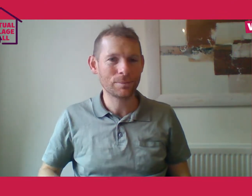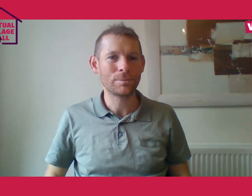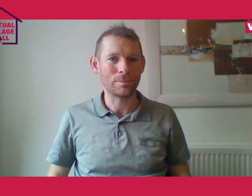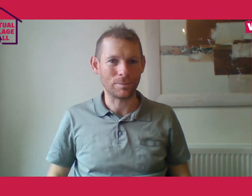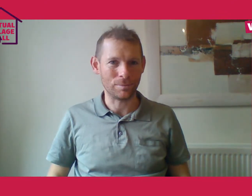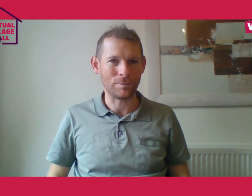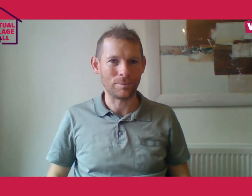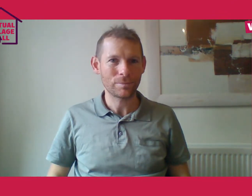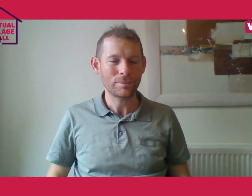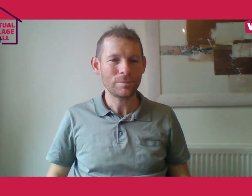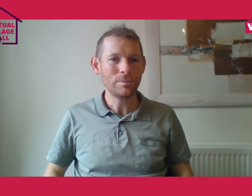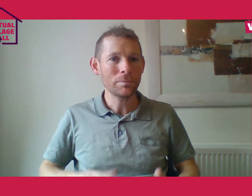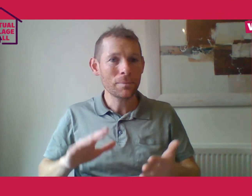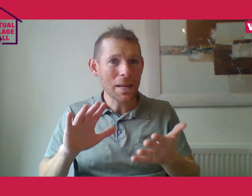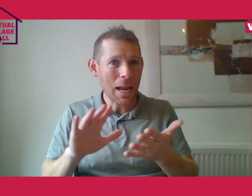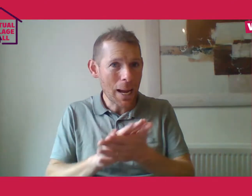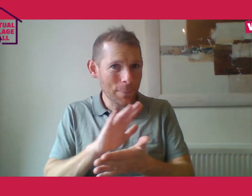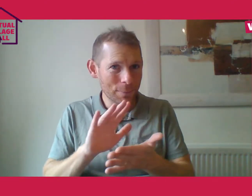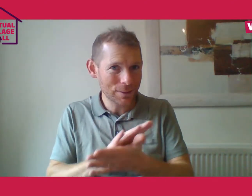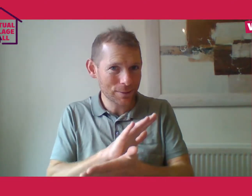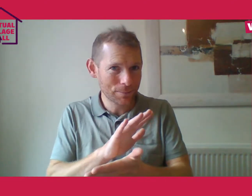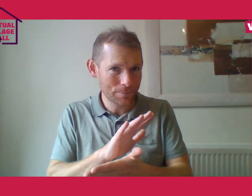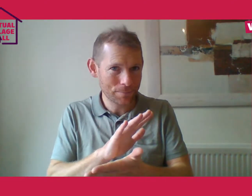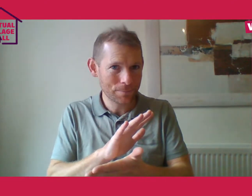Let's do those again. Happy,